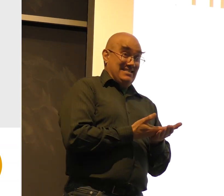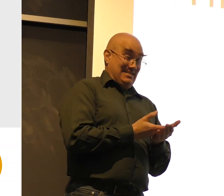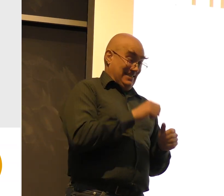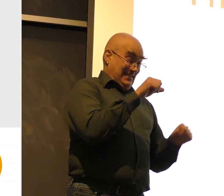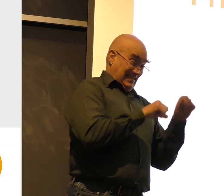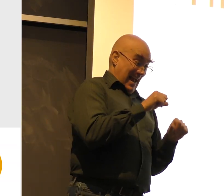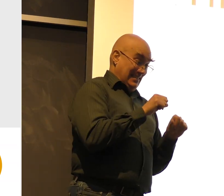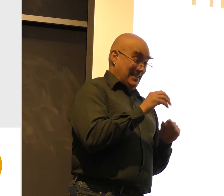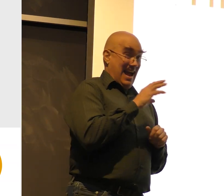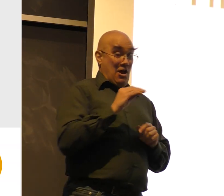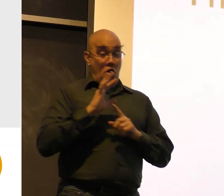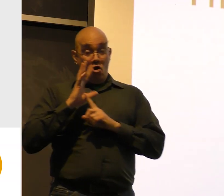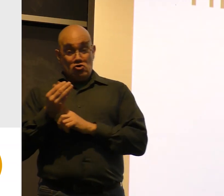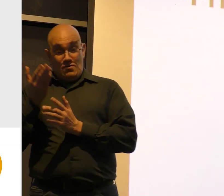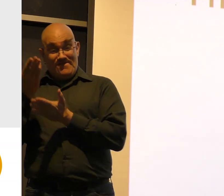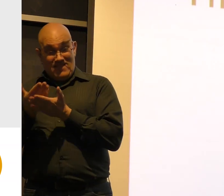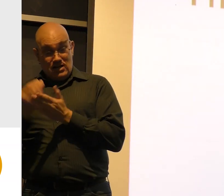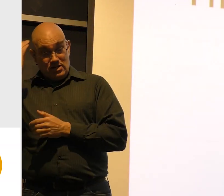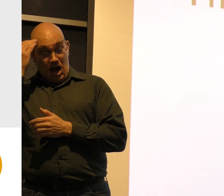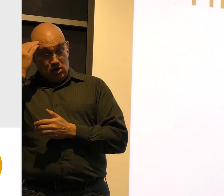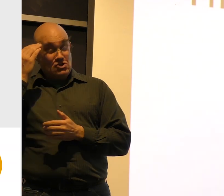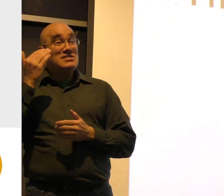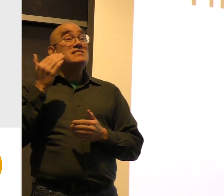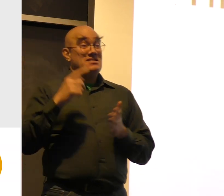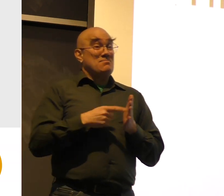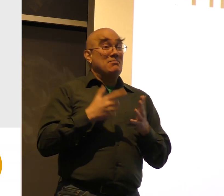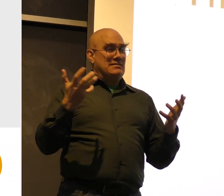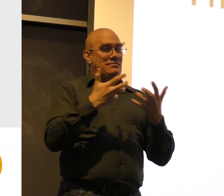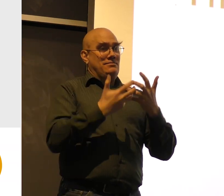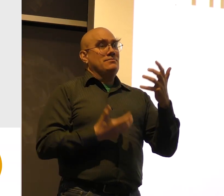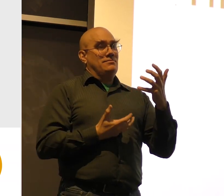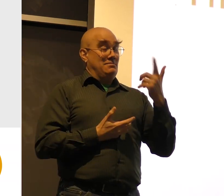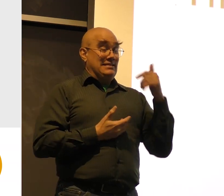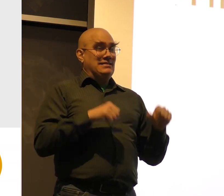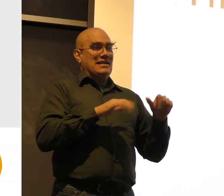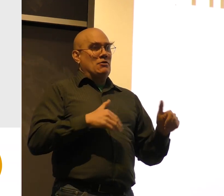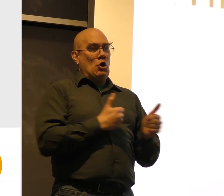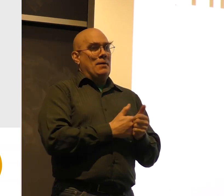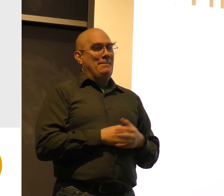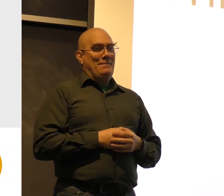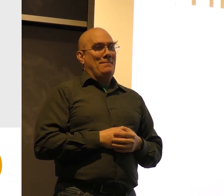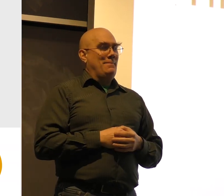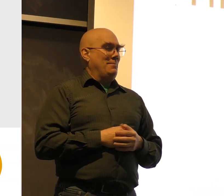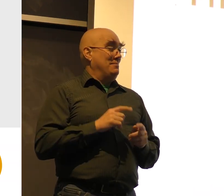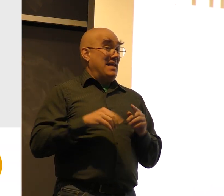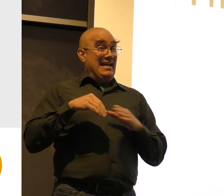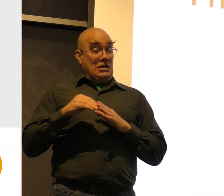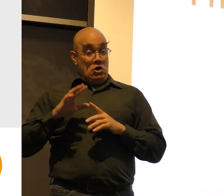So we have facts, science, and cultural facts and knowledge, and sometimes they do not mesh because science hadn't